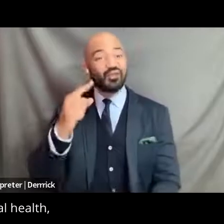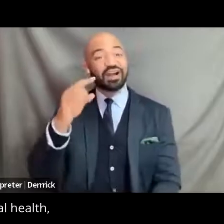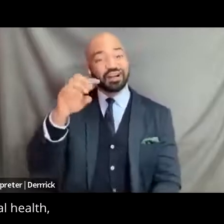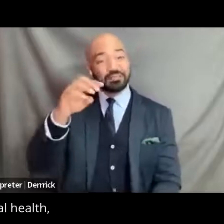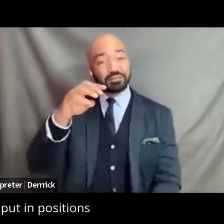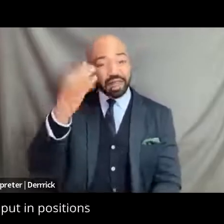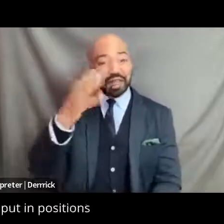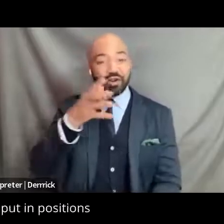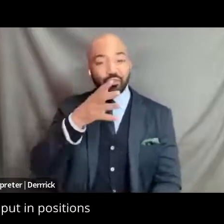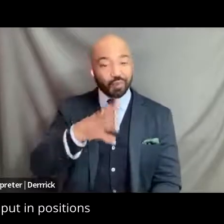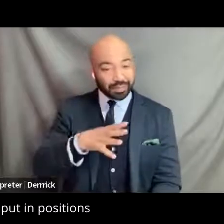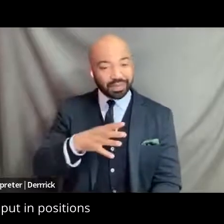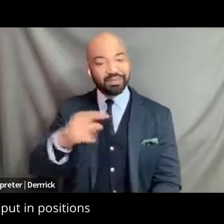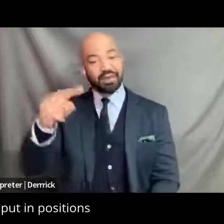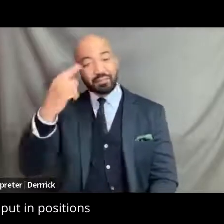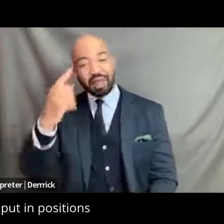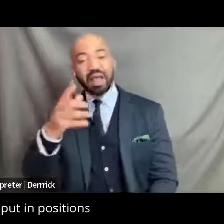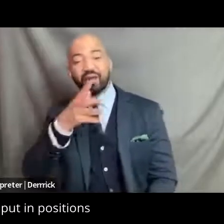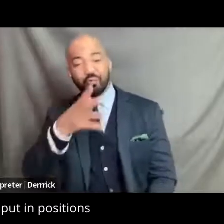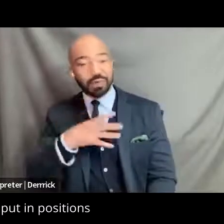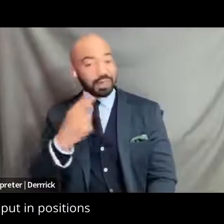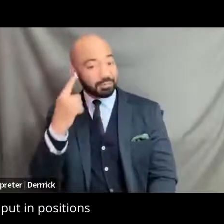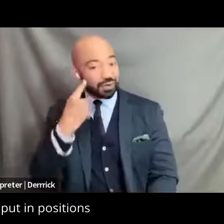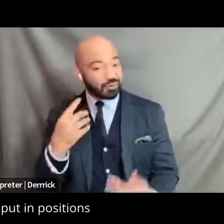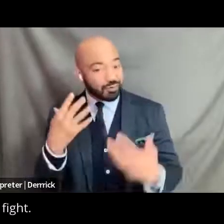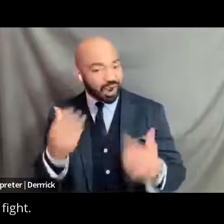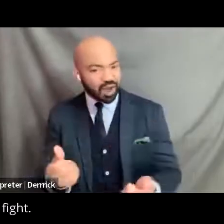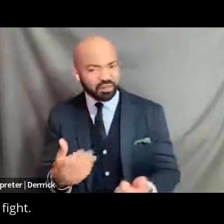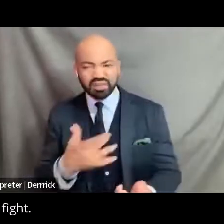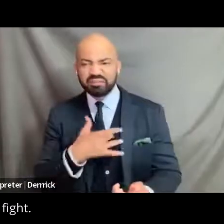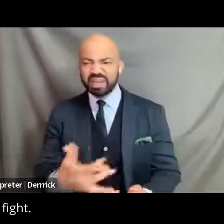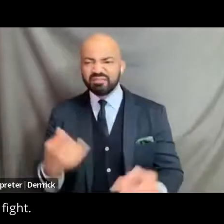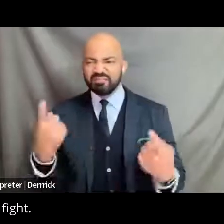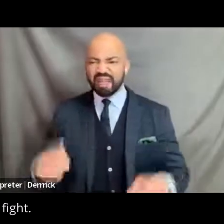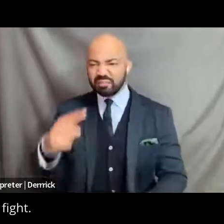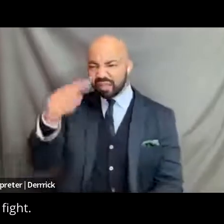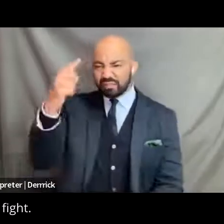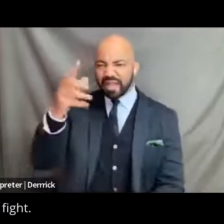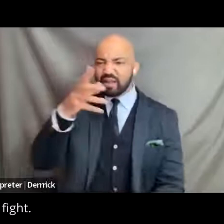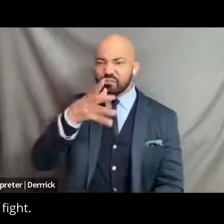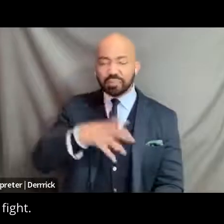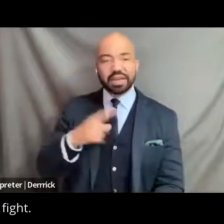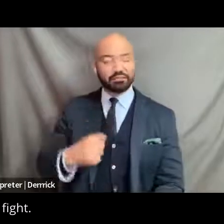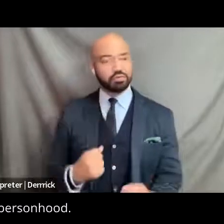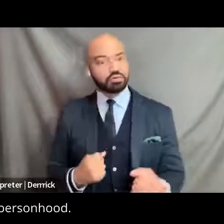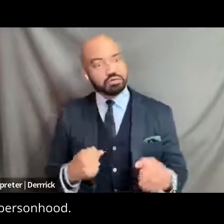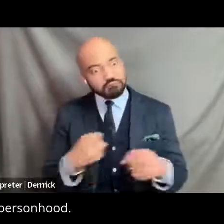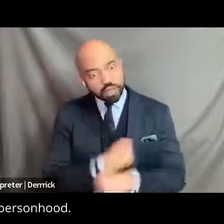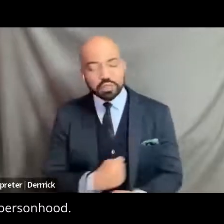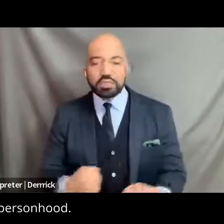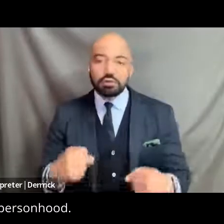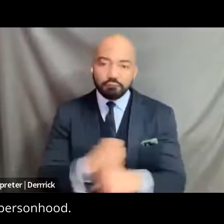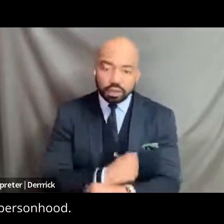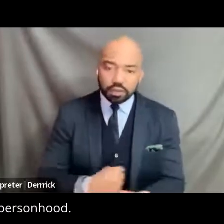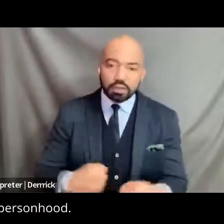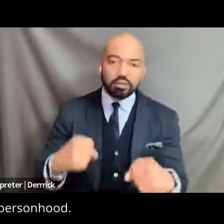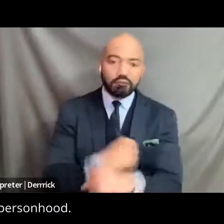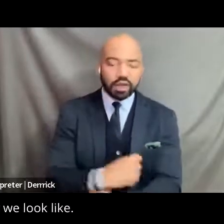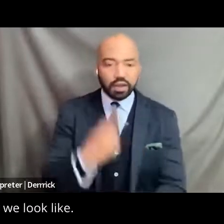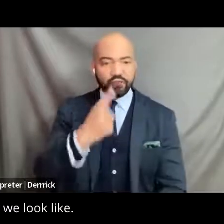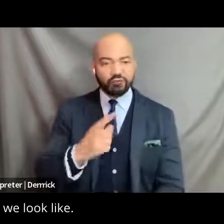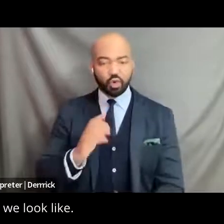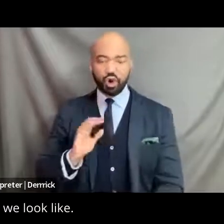mental health and how most times we are put in positions where we have to fight um we have to fight for our